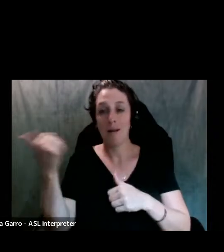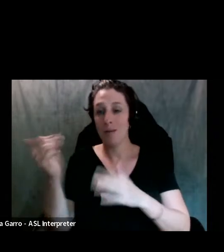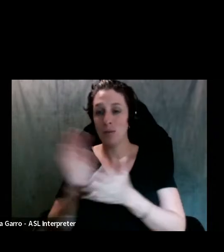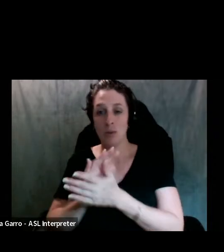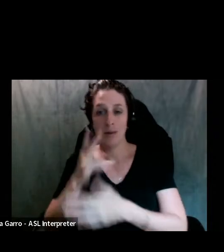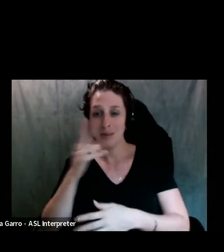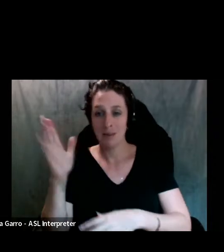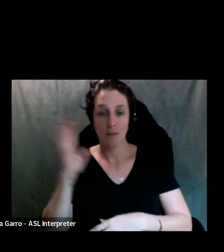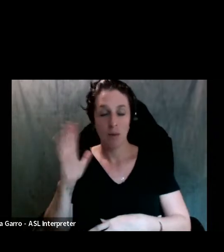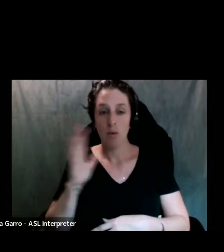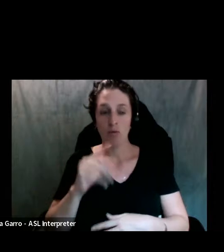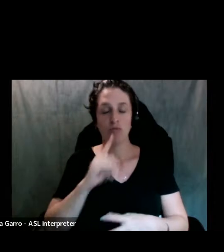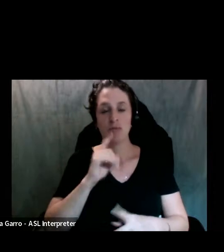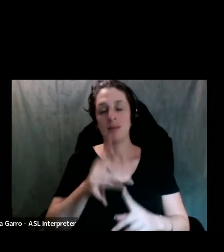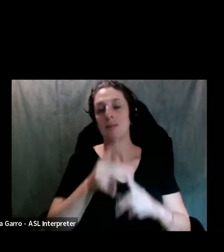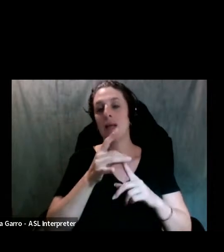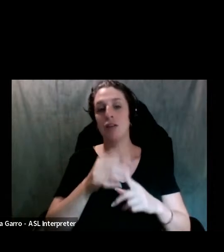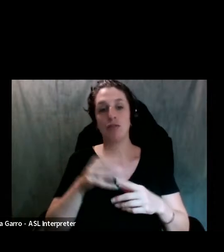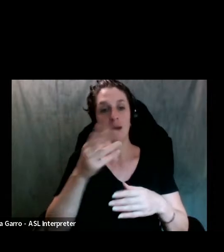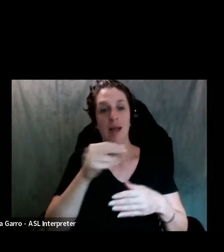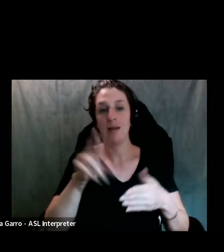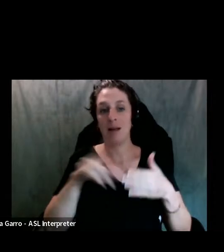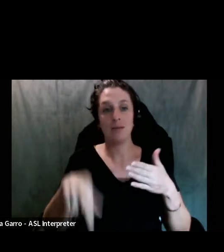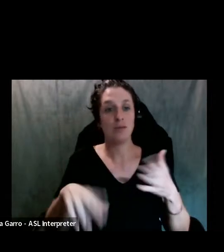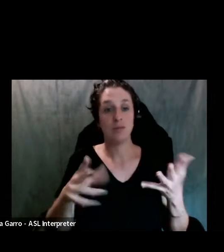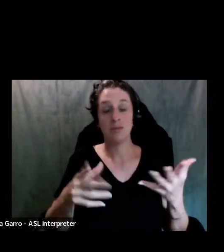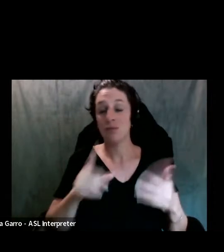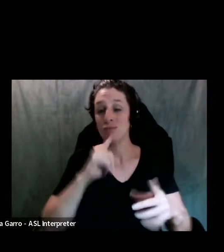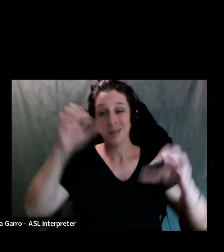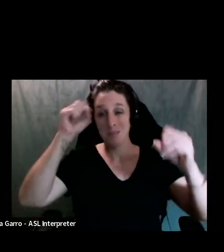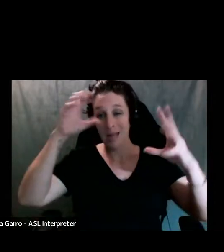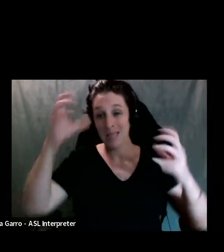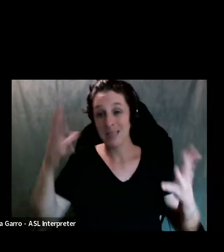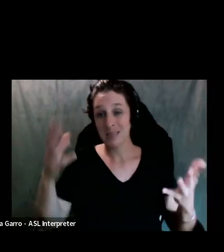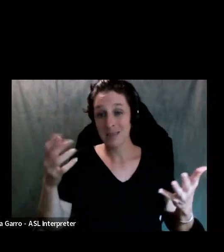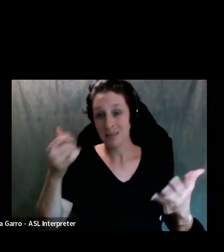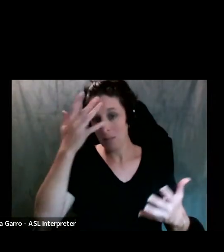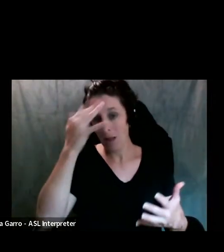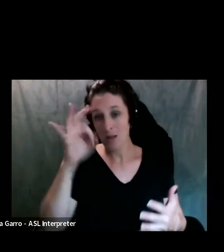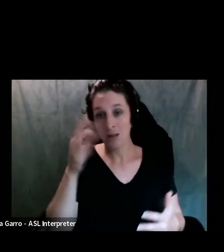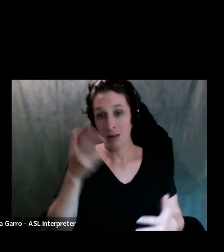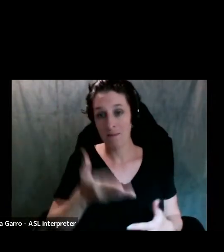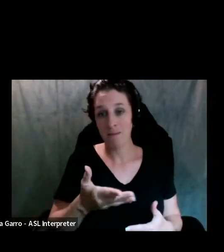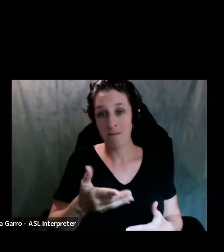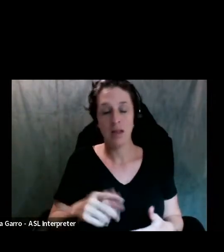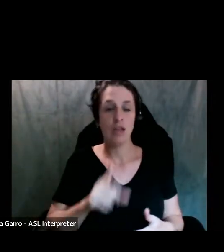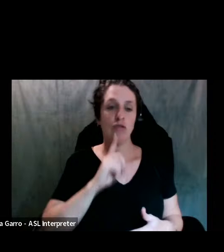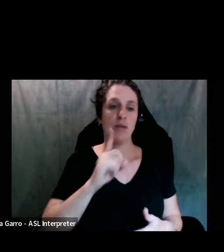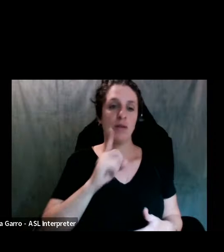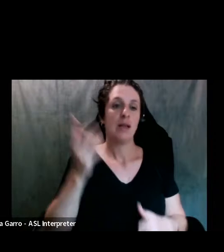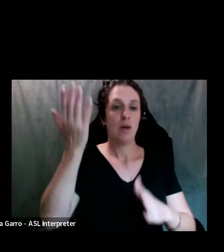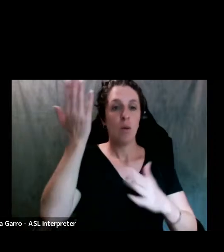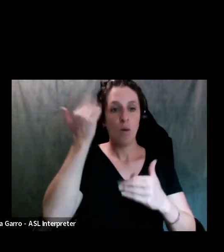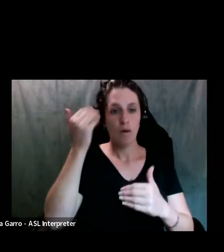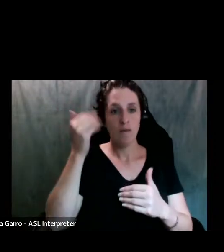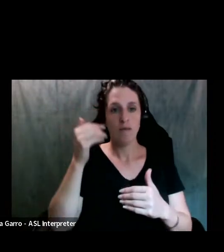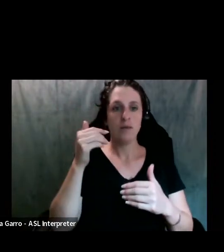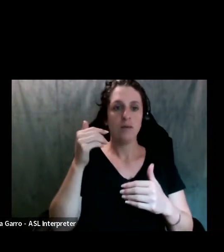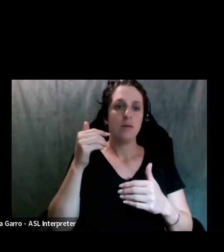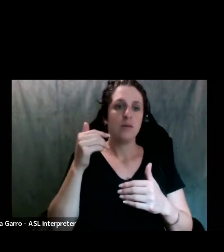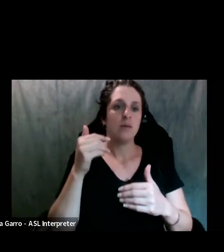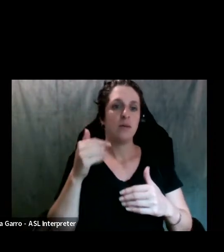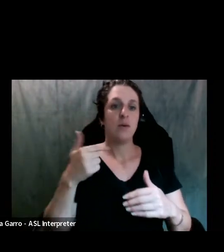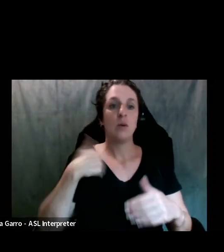the outcomes are amazing because of it. And I'm really hopeful that we can get you guys